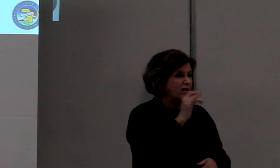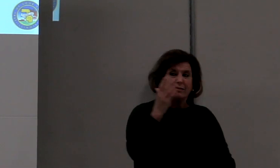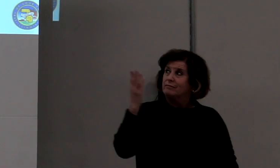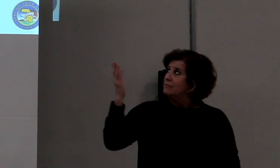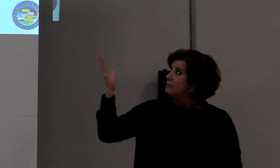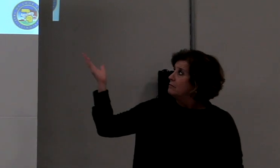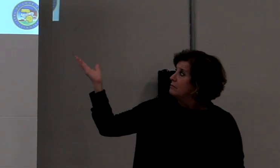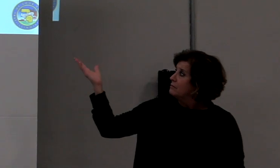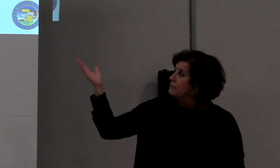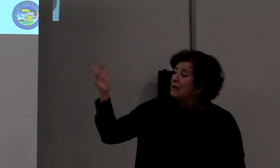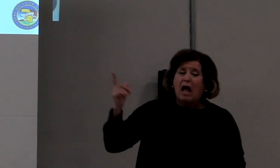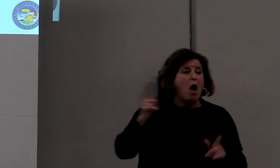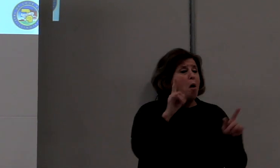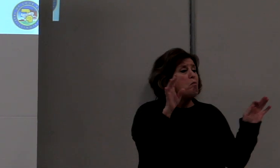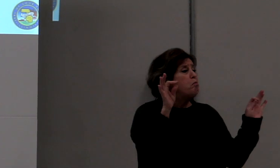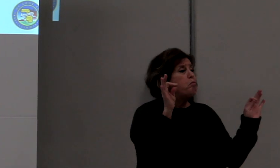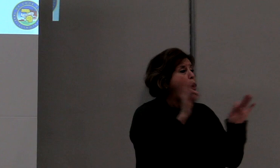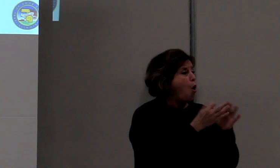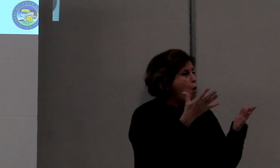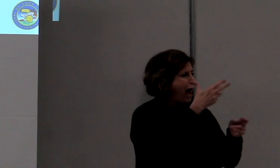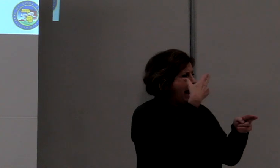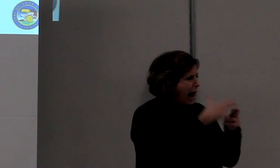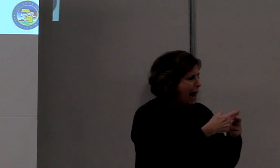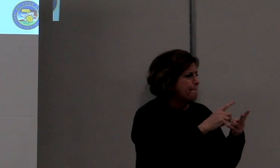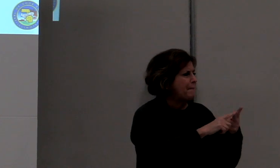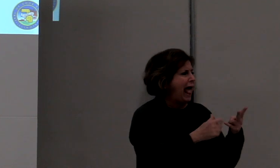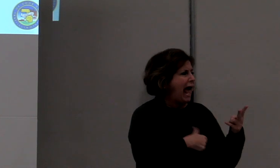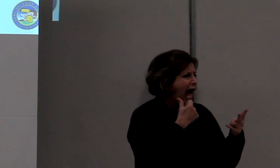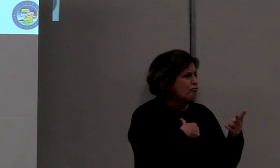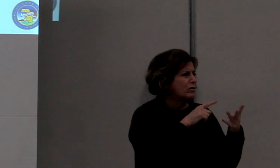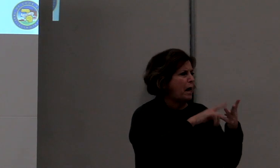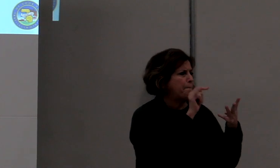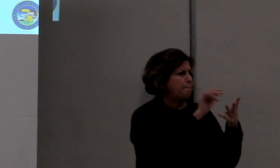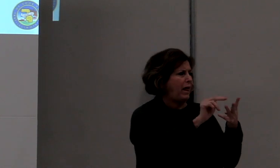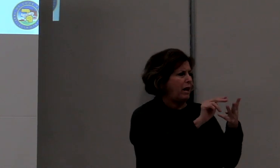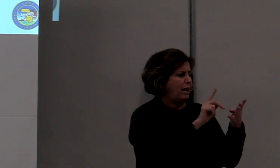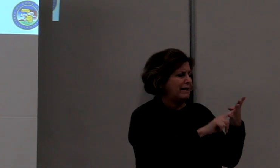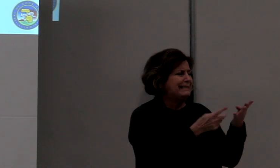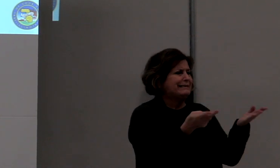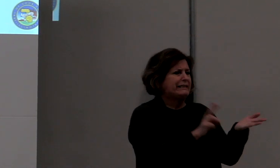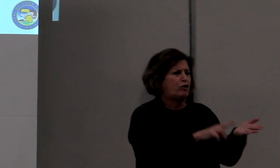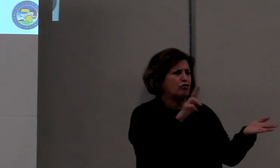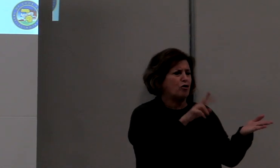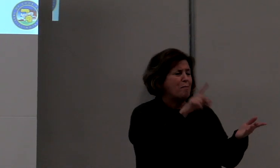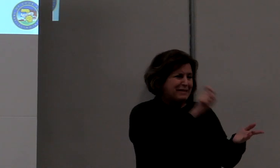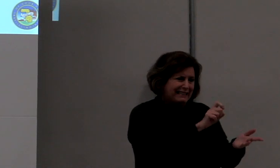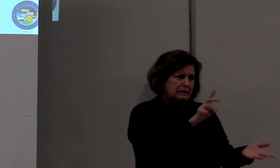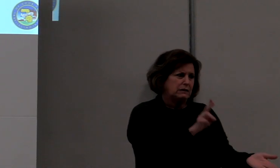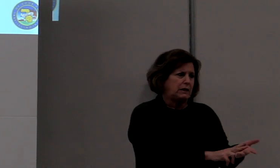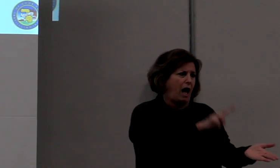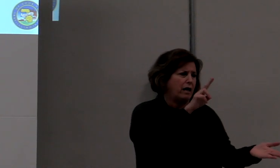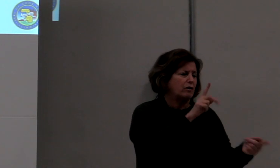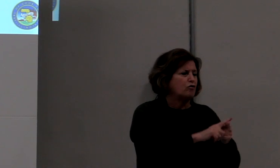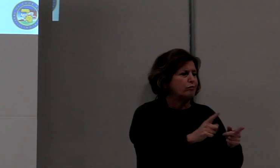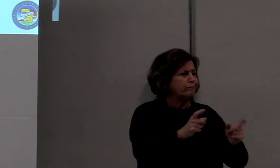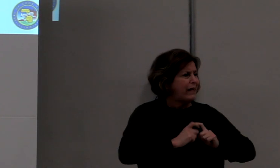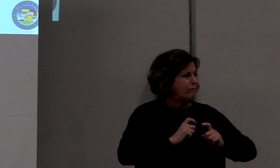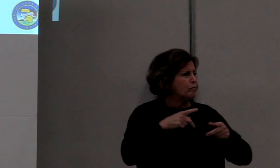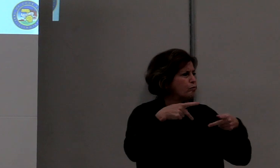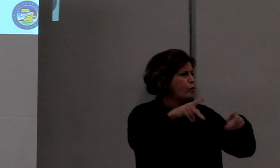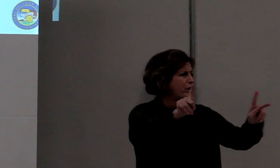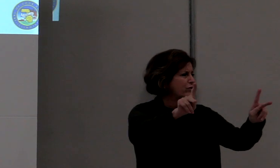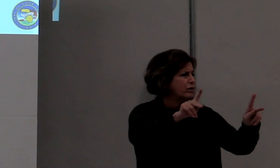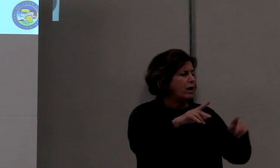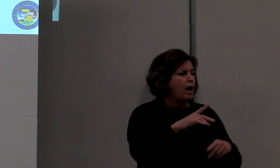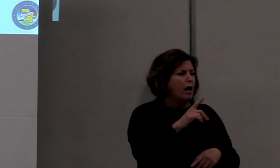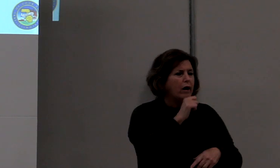this today. Most important thing in here is your name, your address, your PIN, and your signature. We need your signature to give us the jurisdiction, so